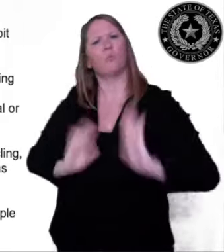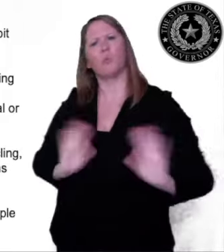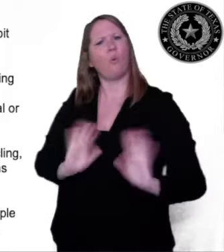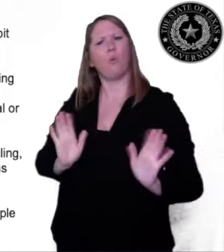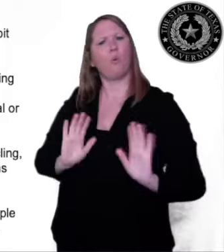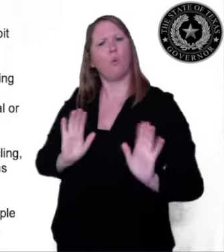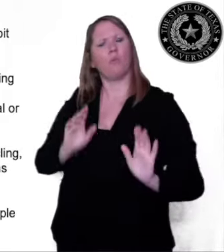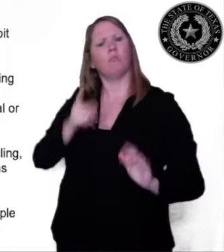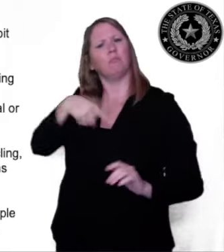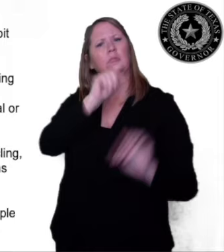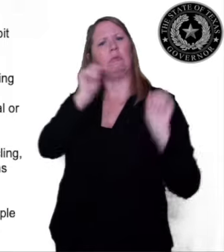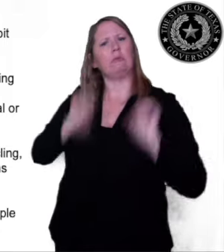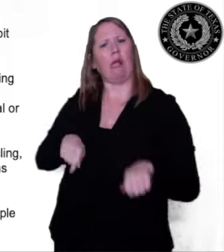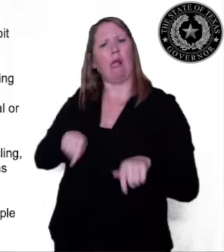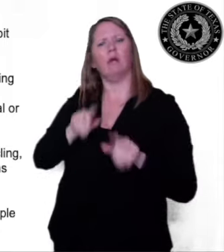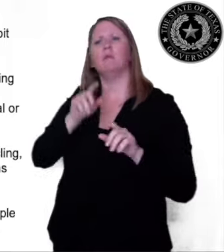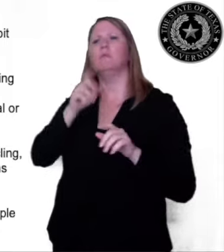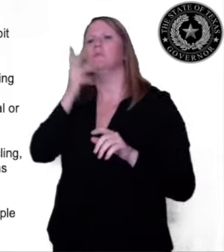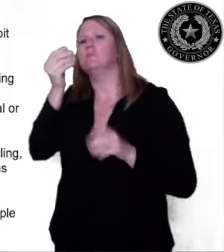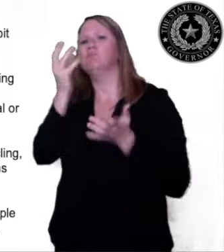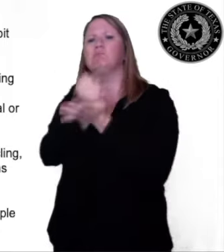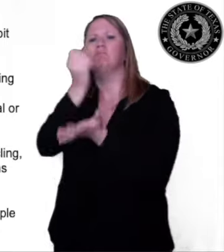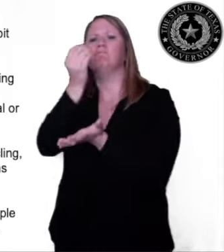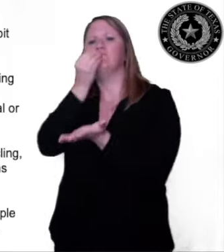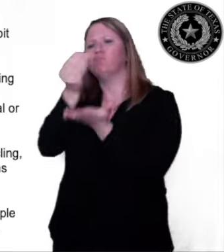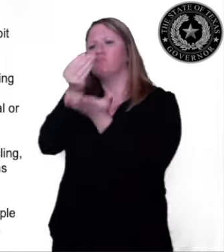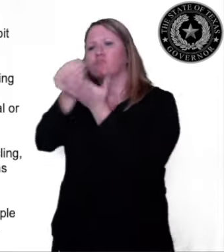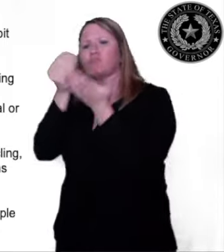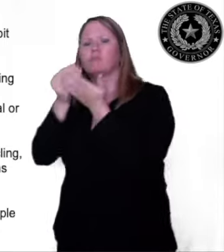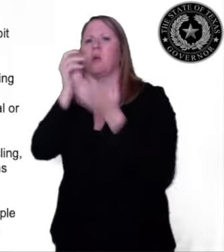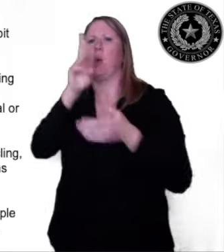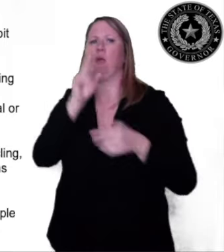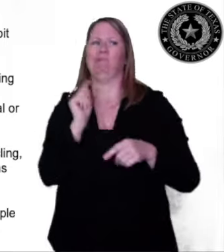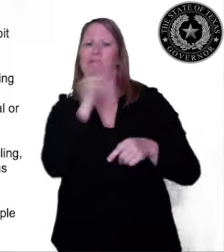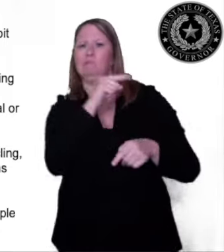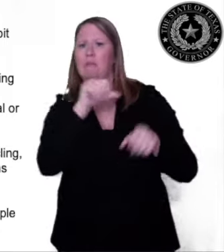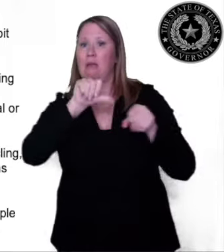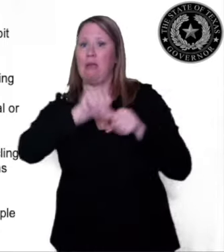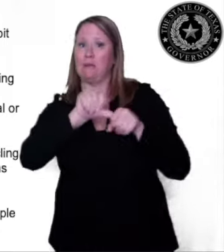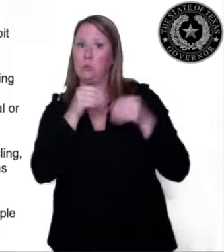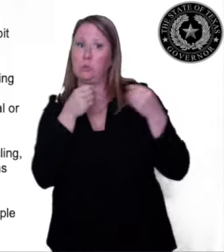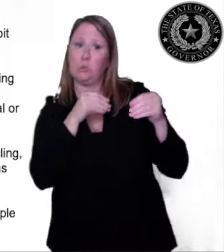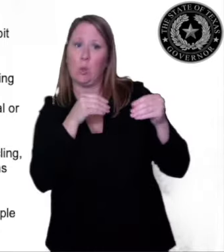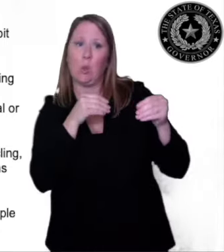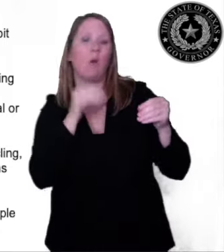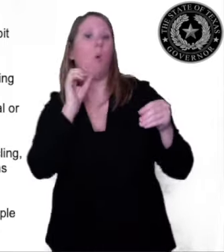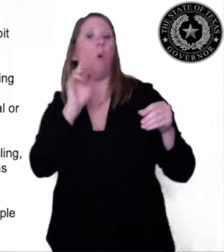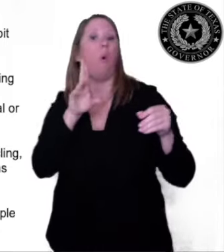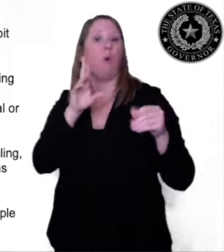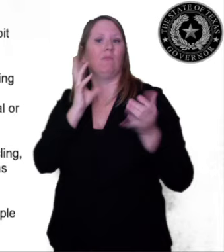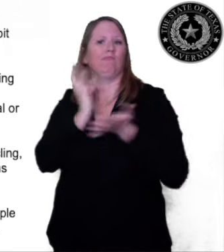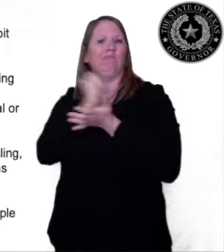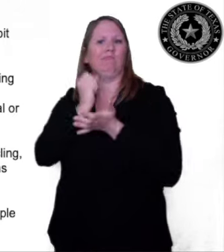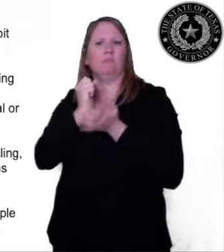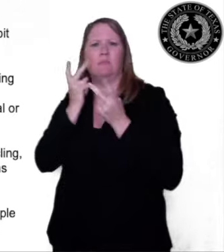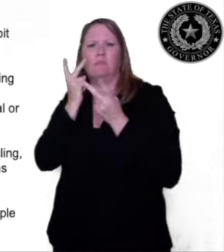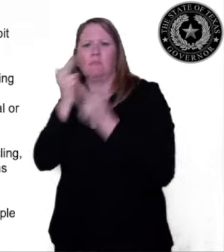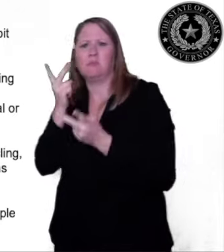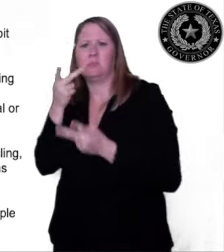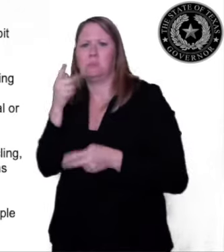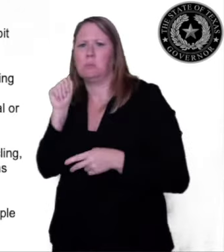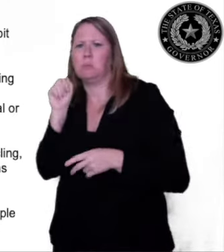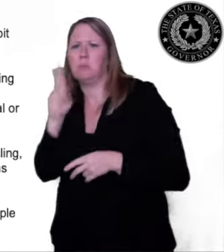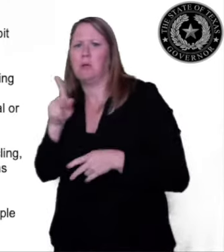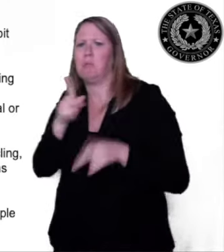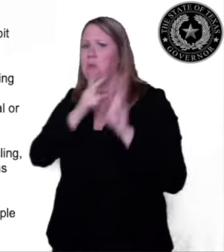daily activities, such as going to the grocery store or gas station, providing or obtaining other essential or reopened